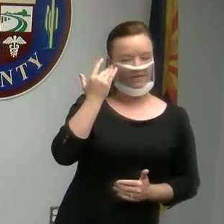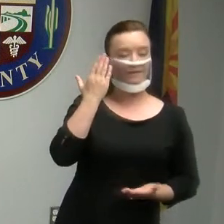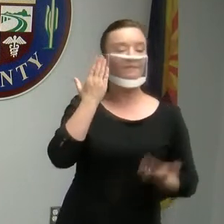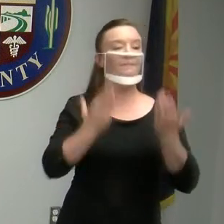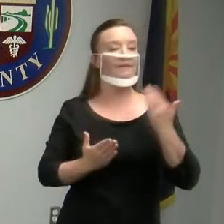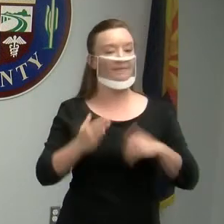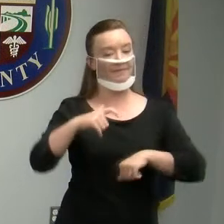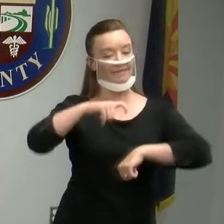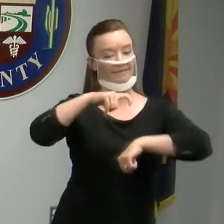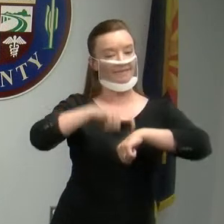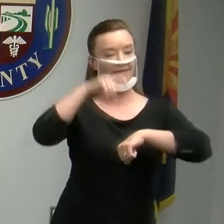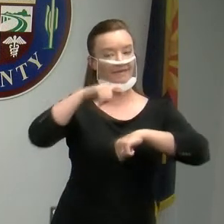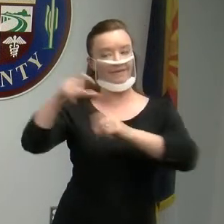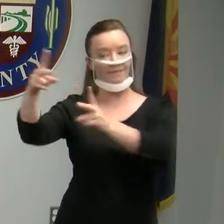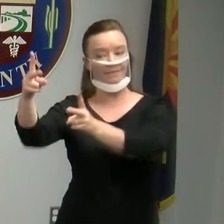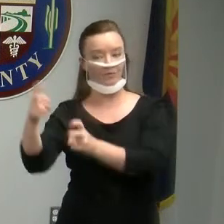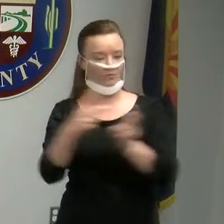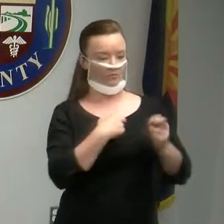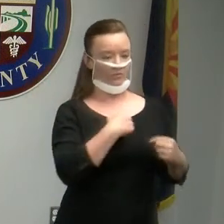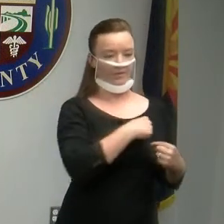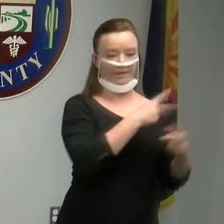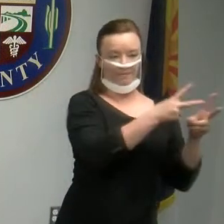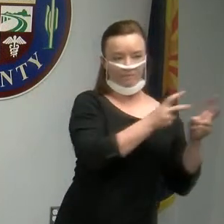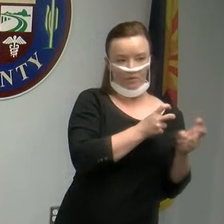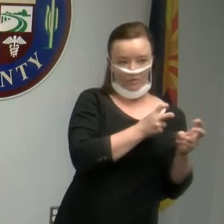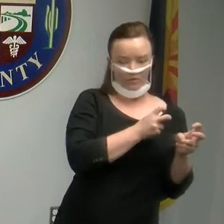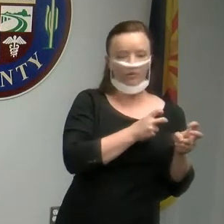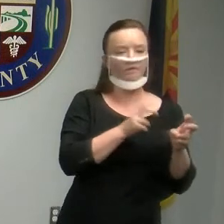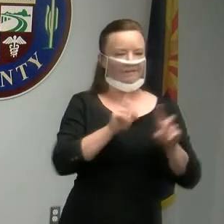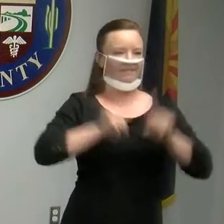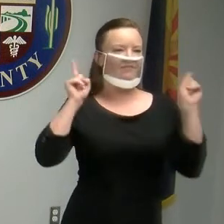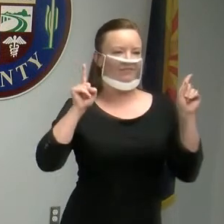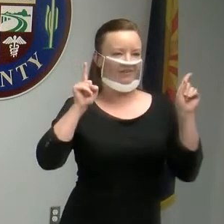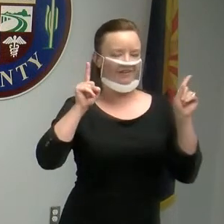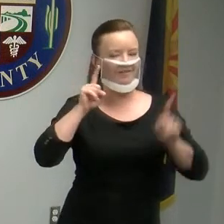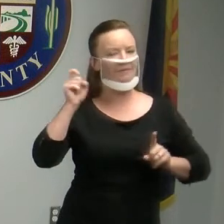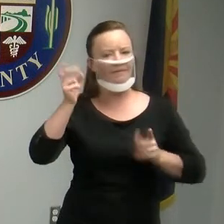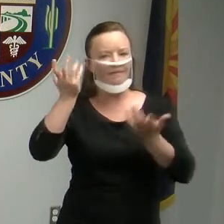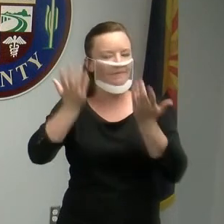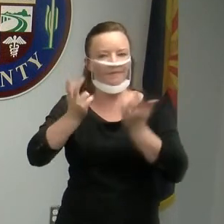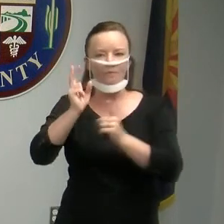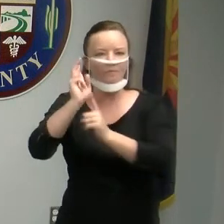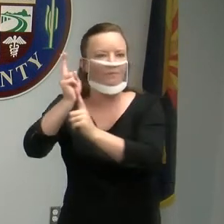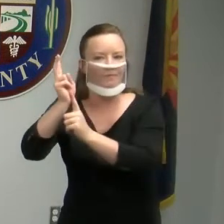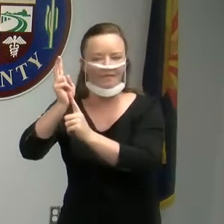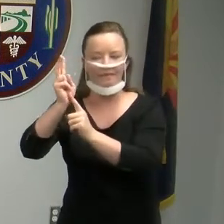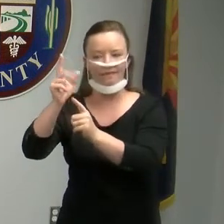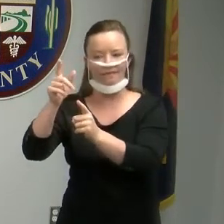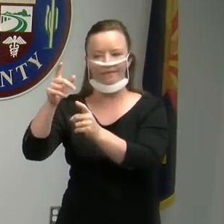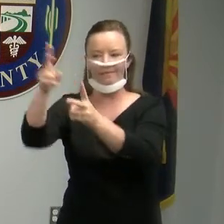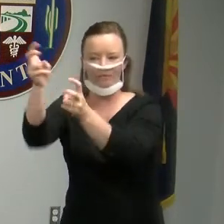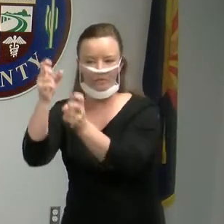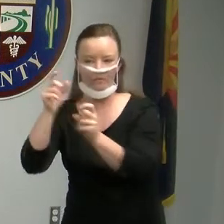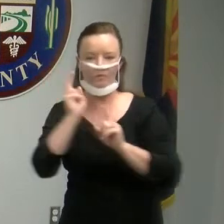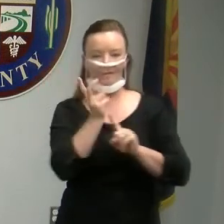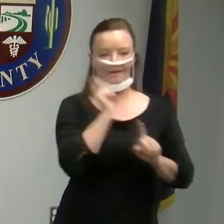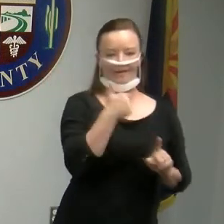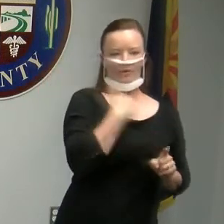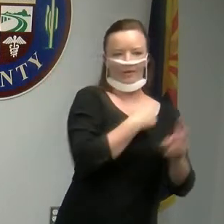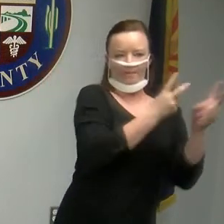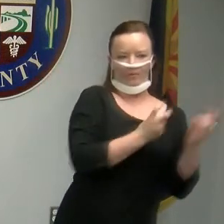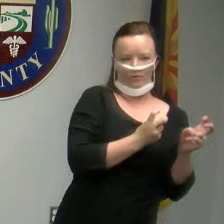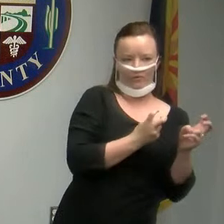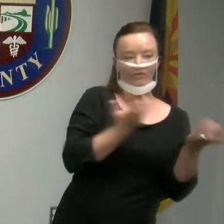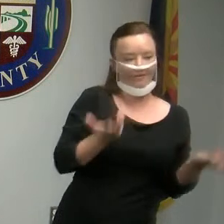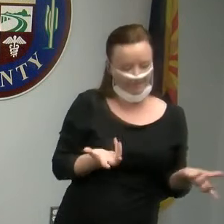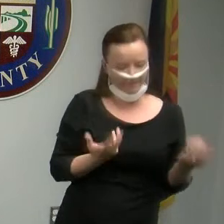slightly different time, maybe even just a couple minutes apart. But even those 2 minutes apart, new cases come in